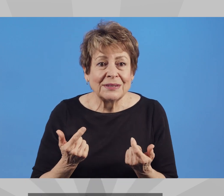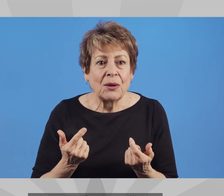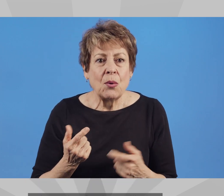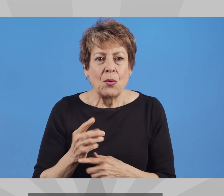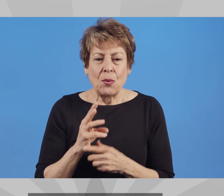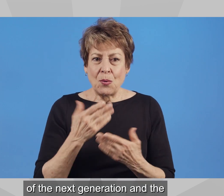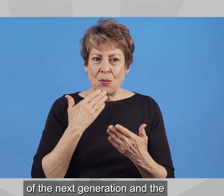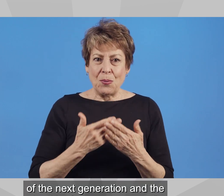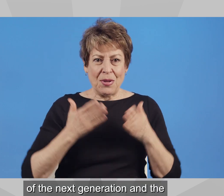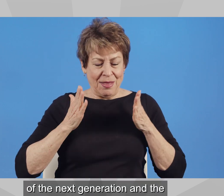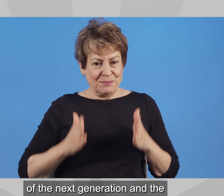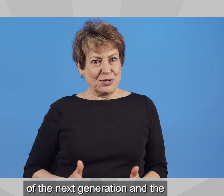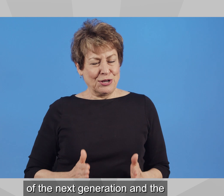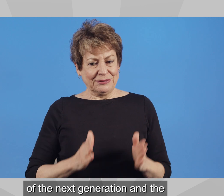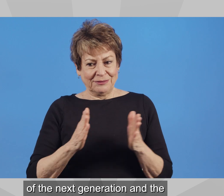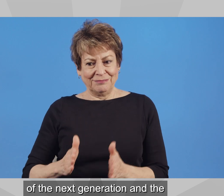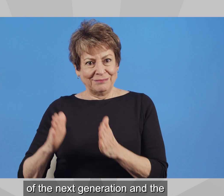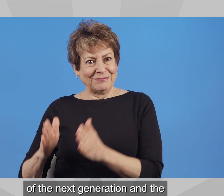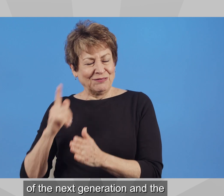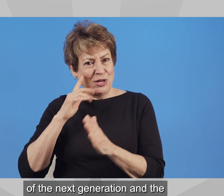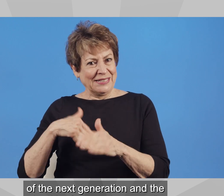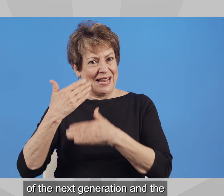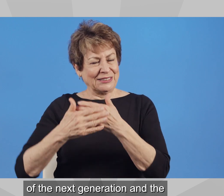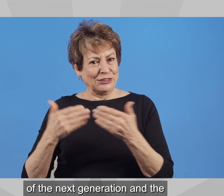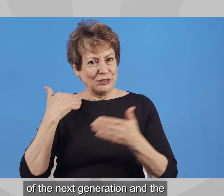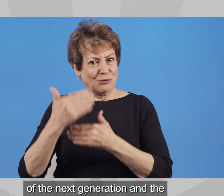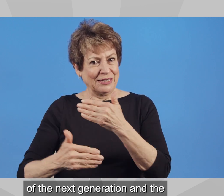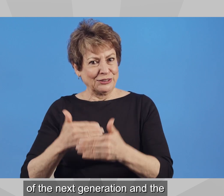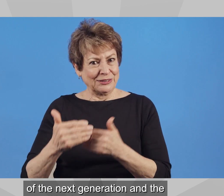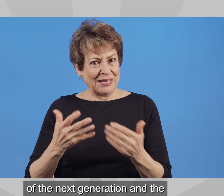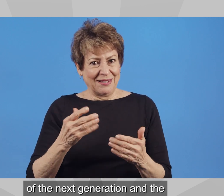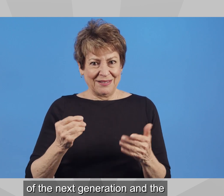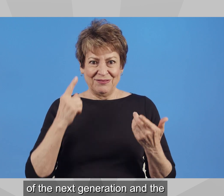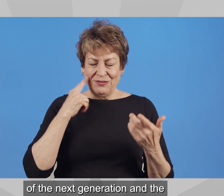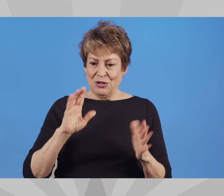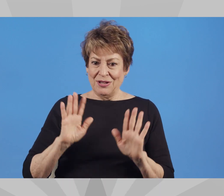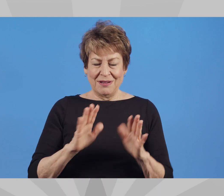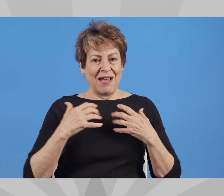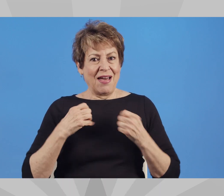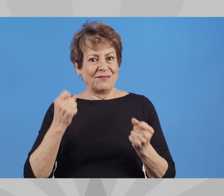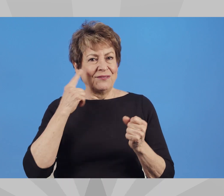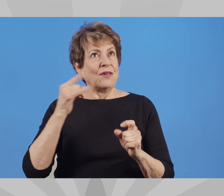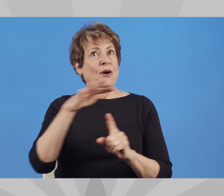Advocating for the well-being of the next generation and the health of our environment.